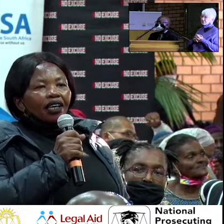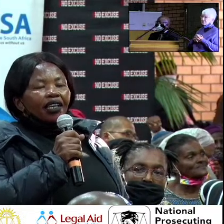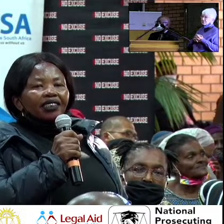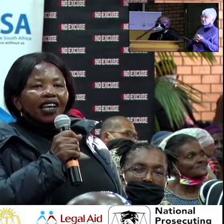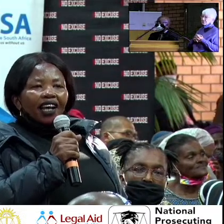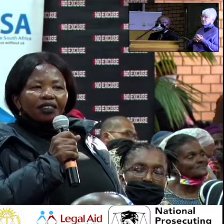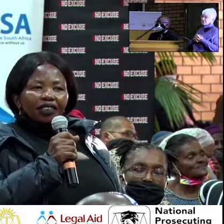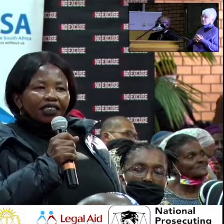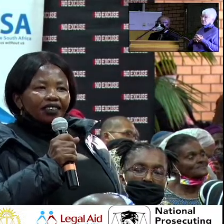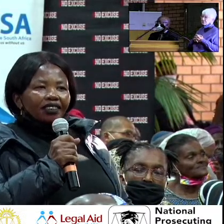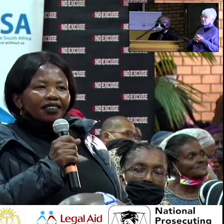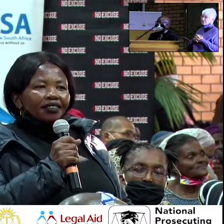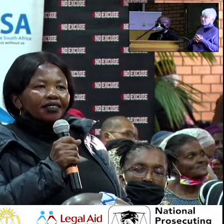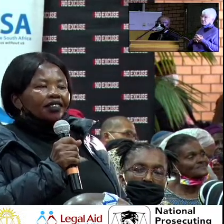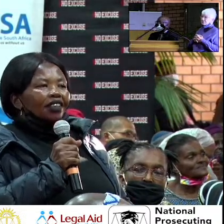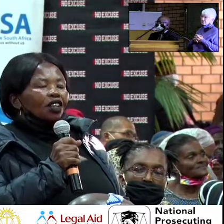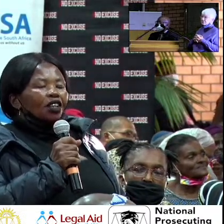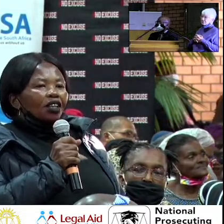In Delft,